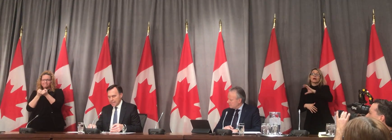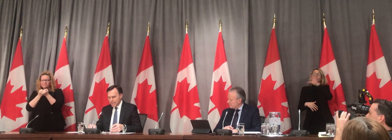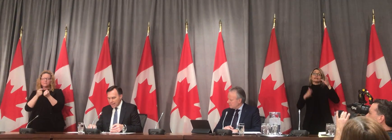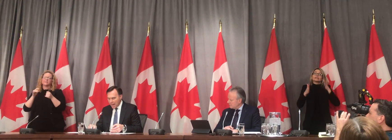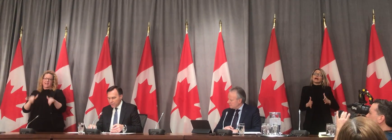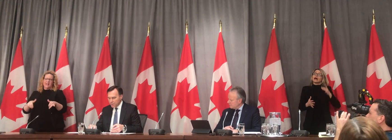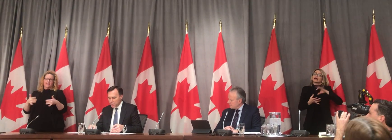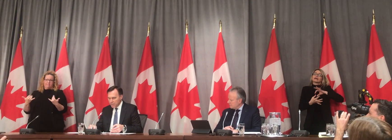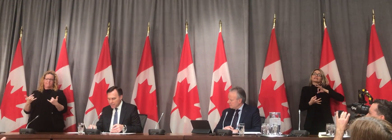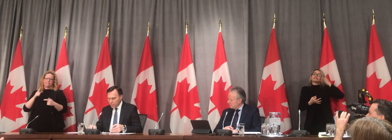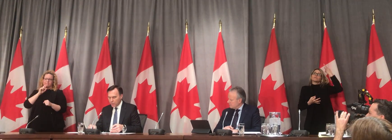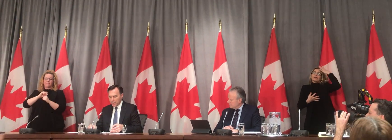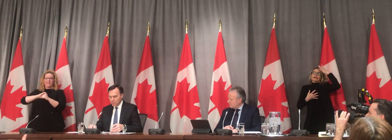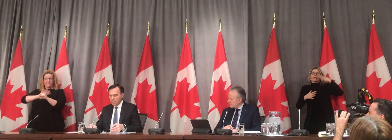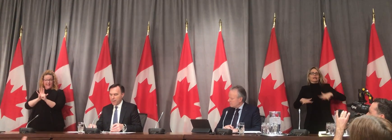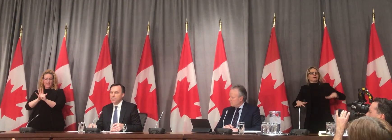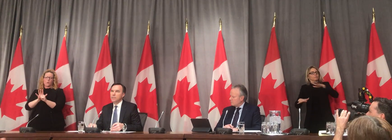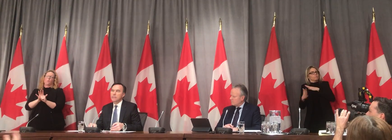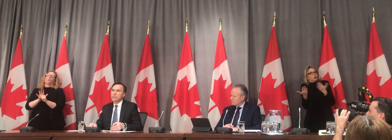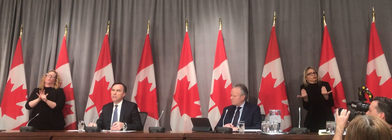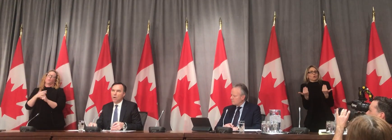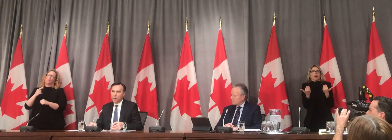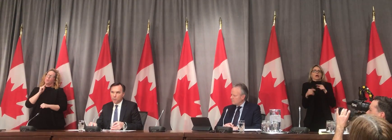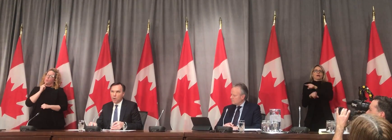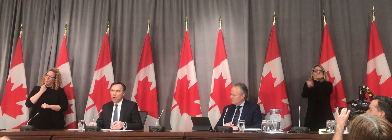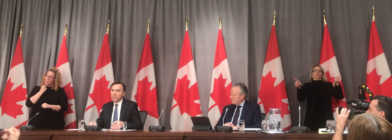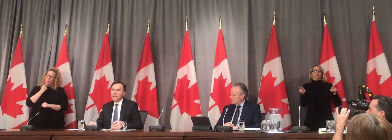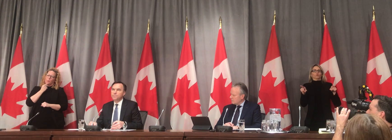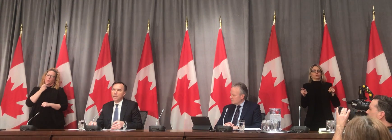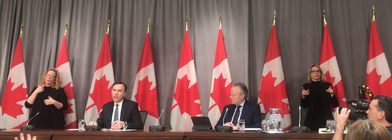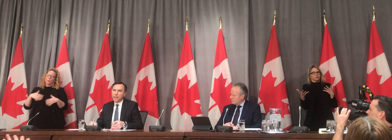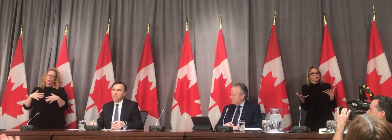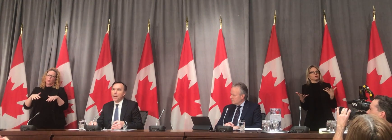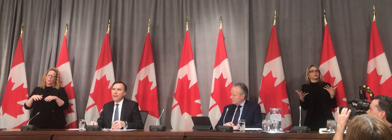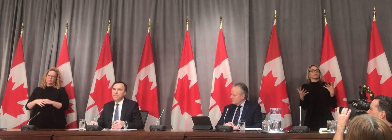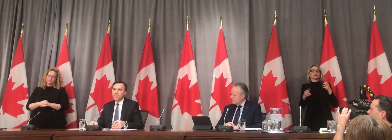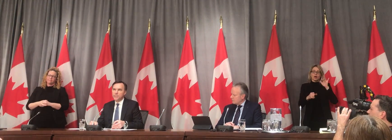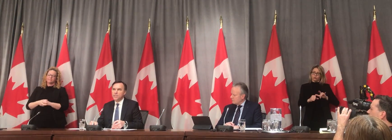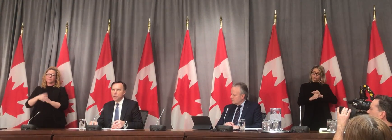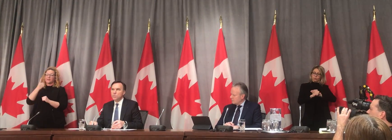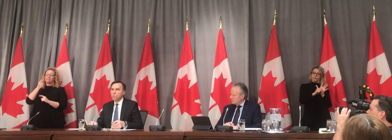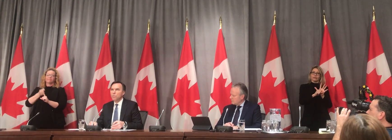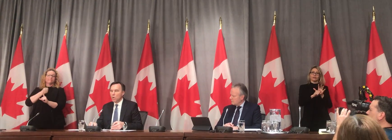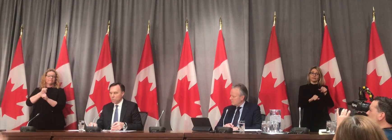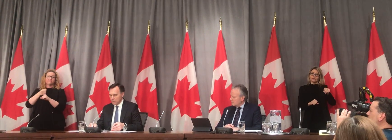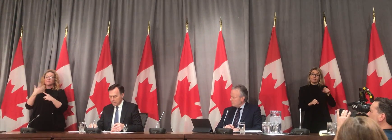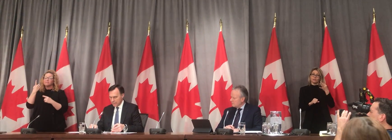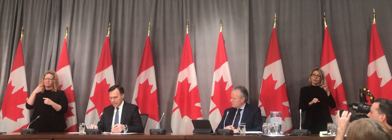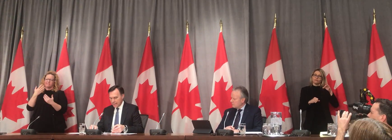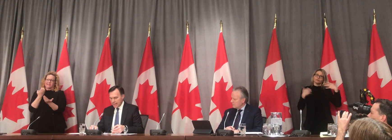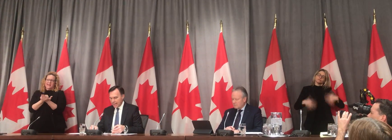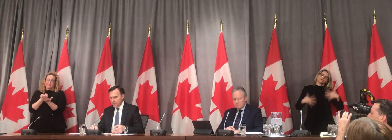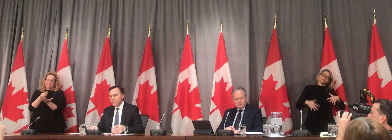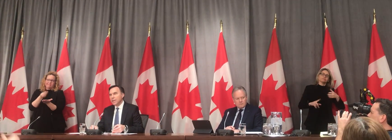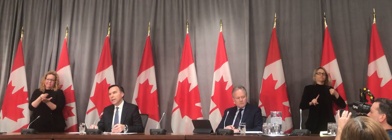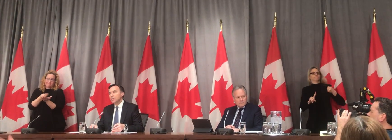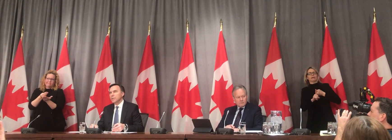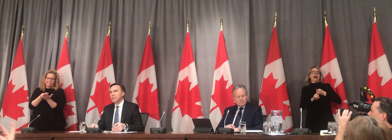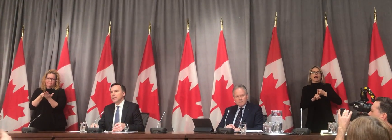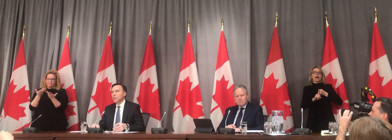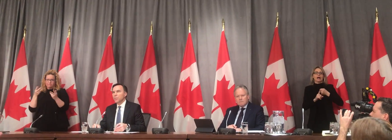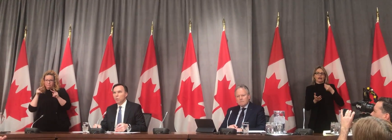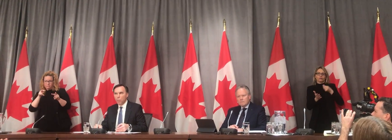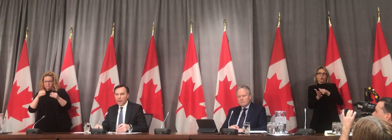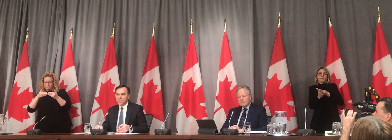COVID-19 is having a significant impact on our economy, an impact that continues to evolve. At this